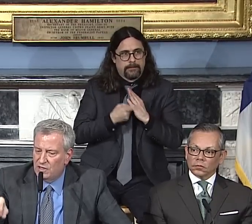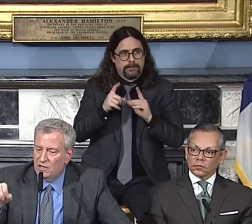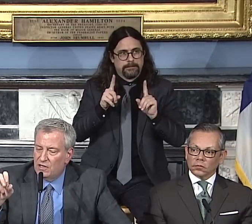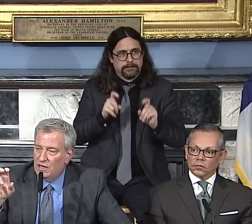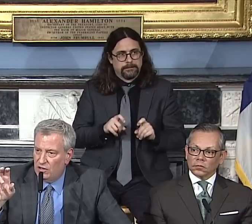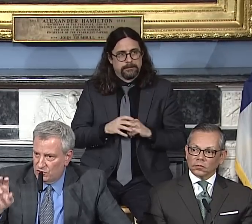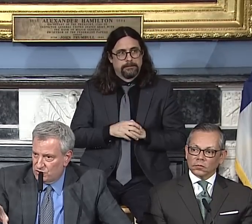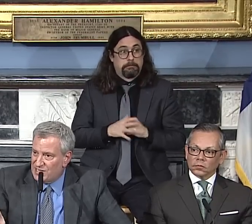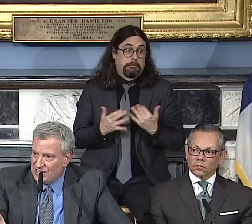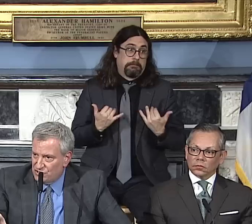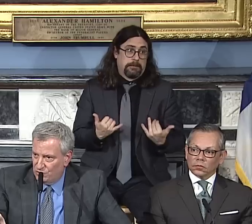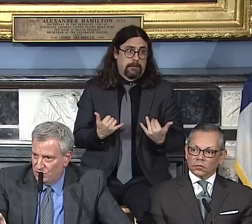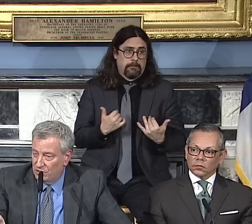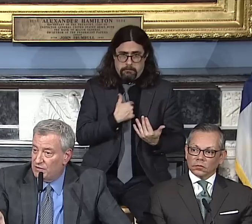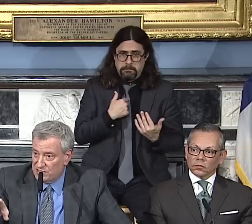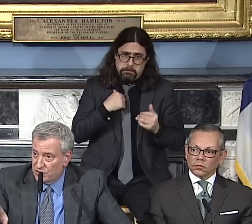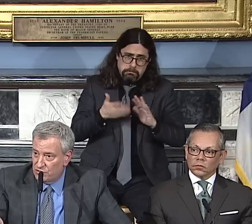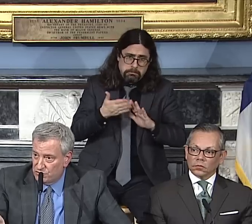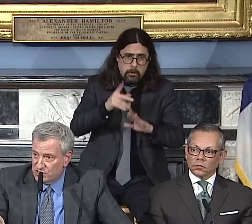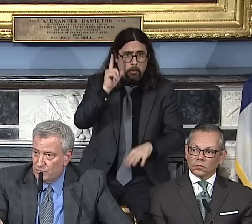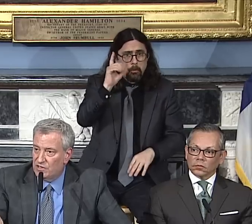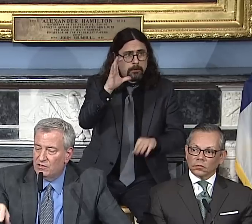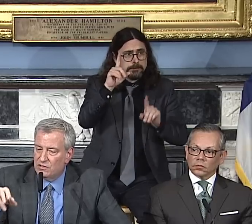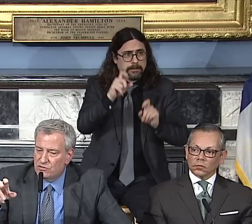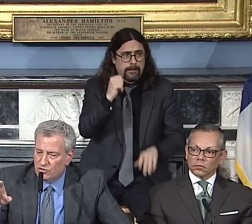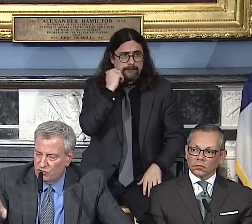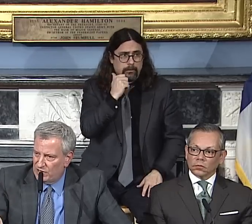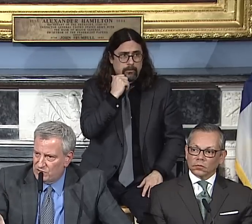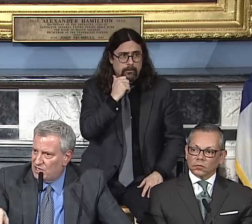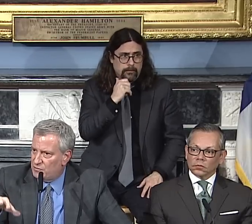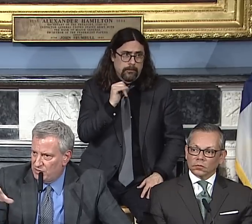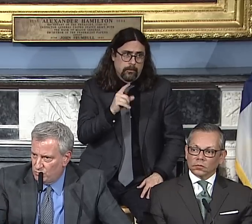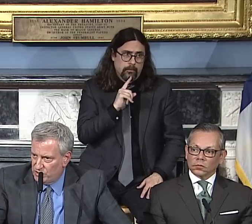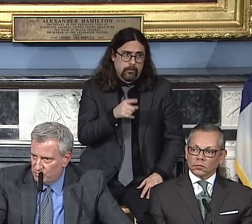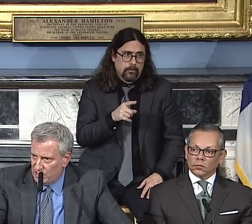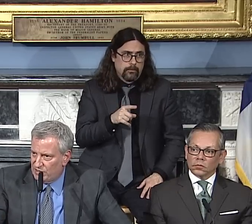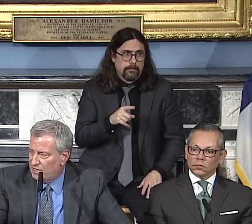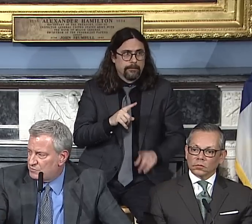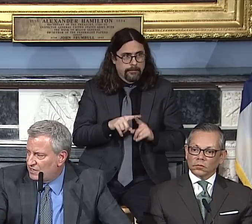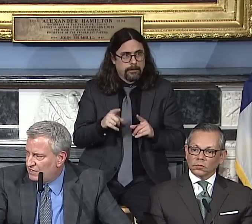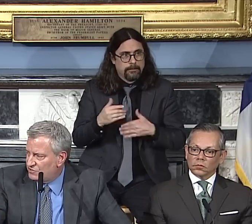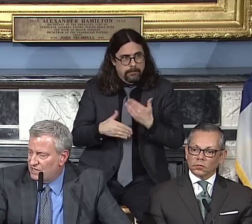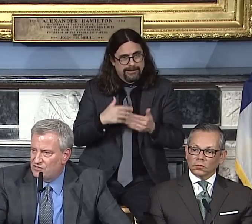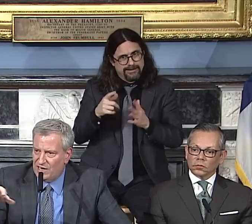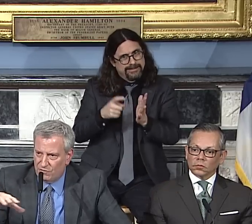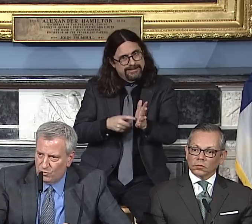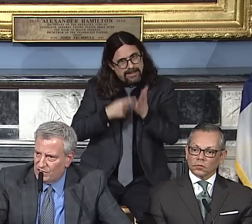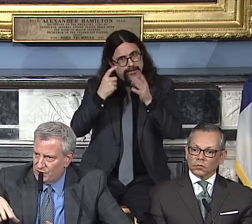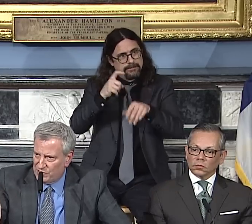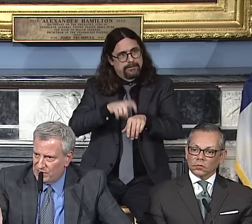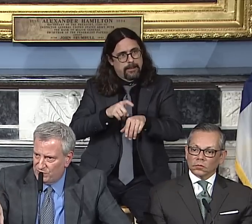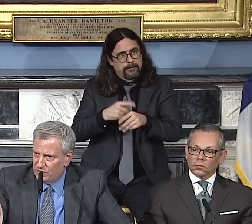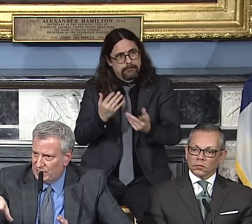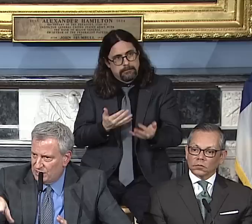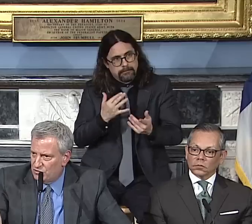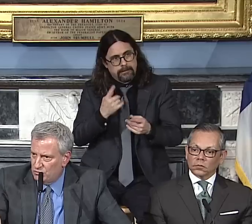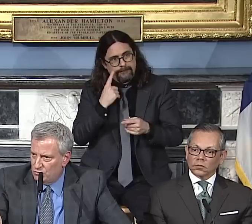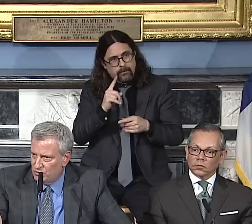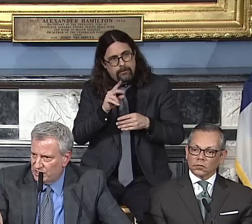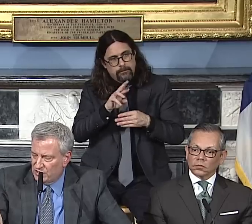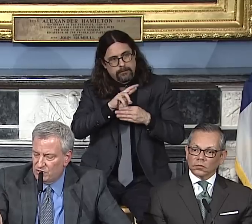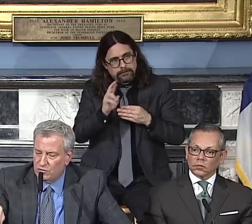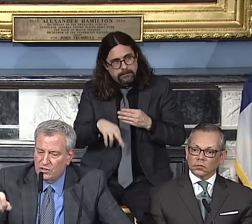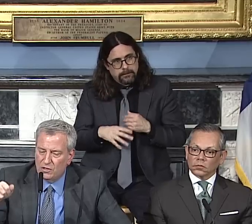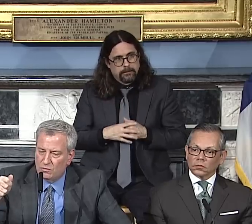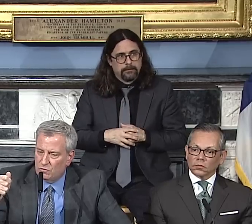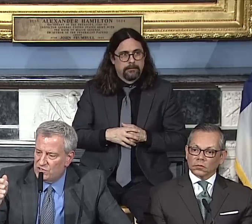statement. It also takes too long. That's another true statement. Turnaround time, even with the private labs, H&H, everyone on the playing field that can do